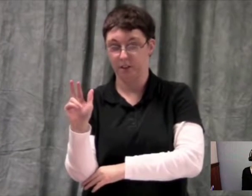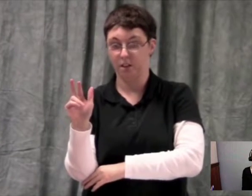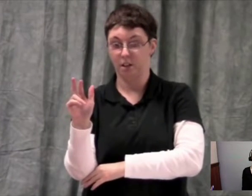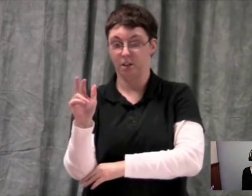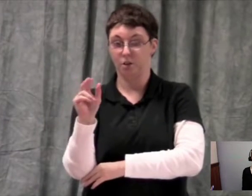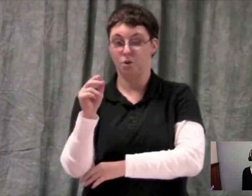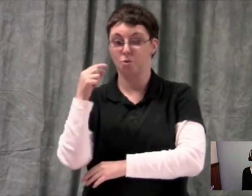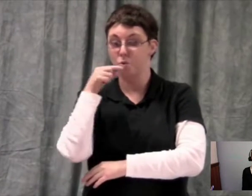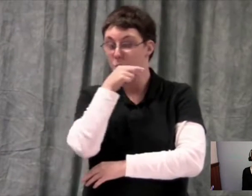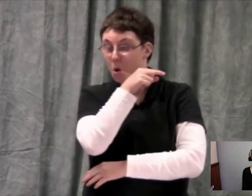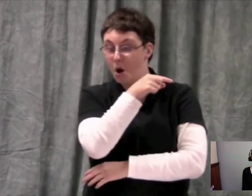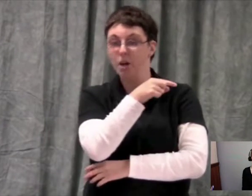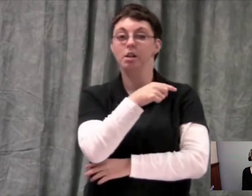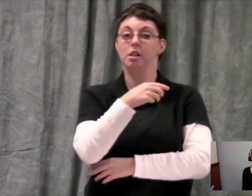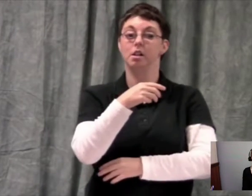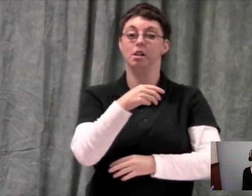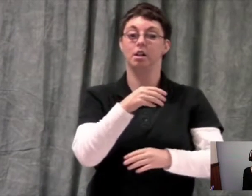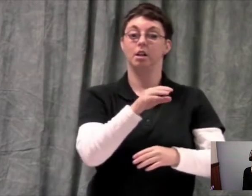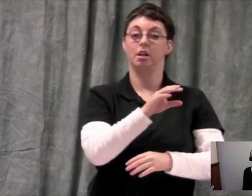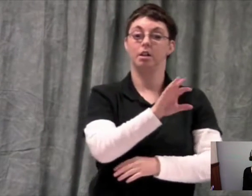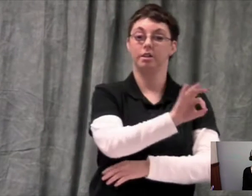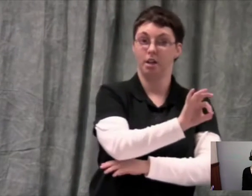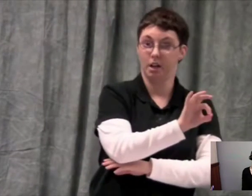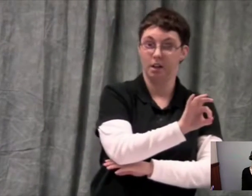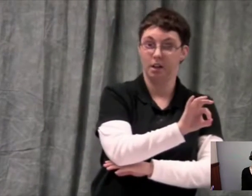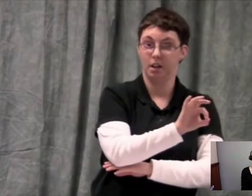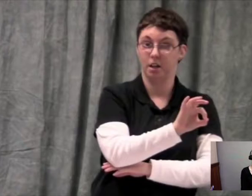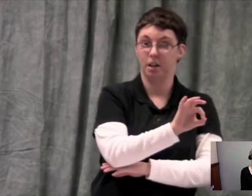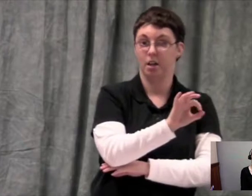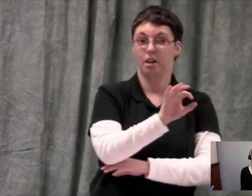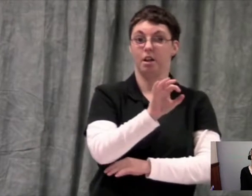3, and then at 9 o'clock there could possibly be